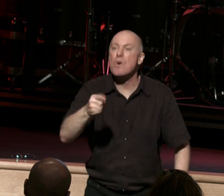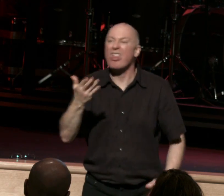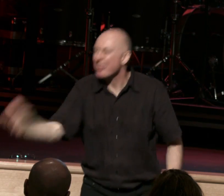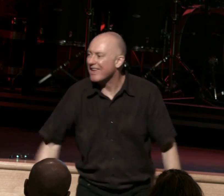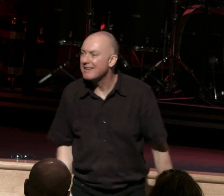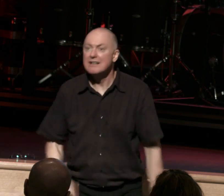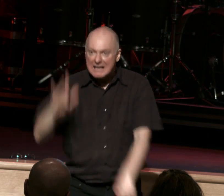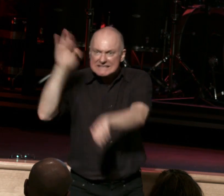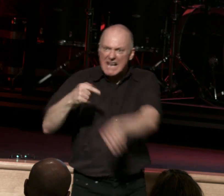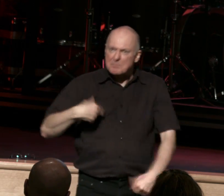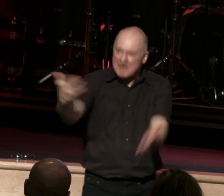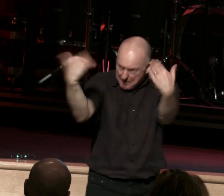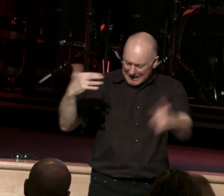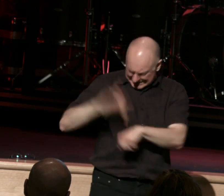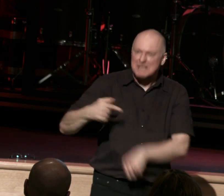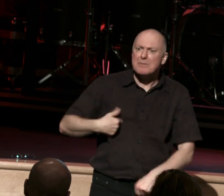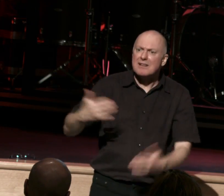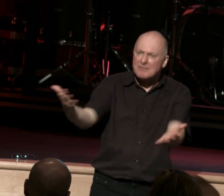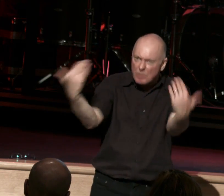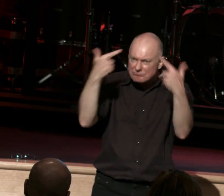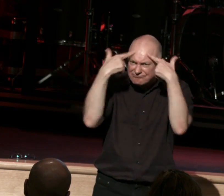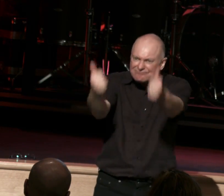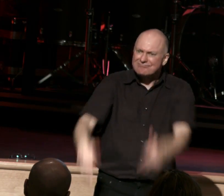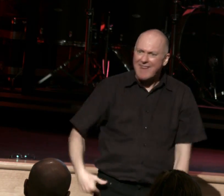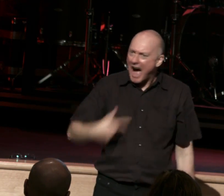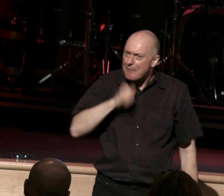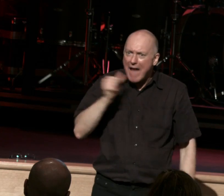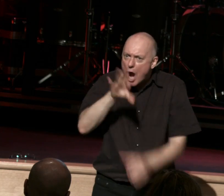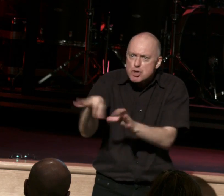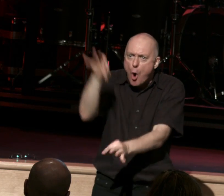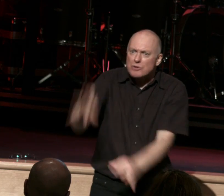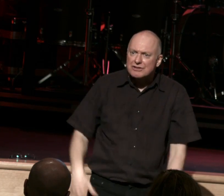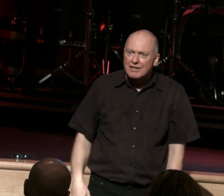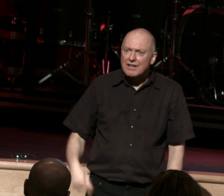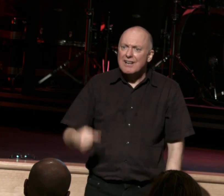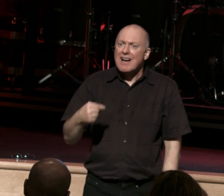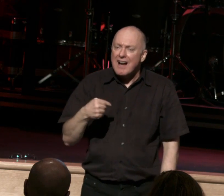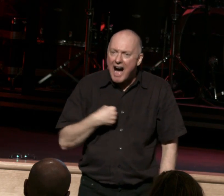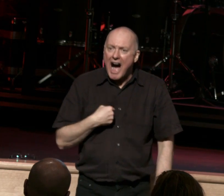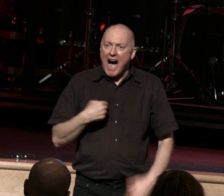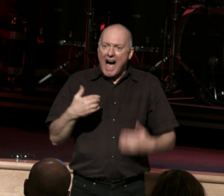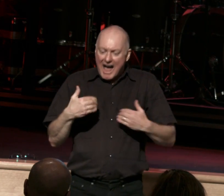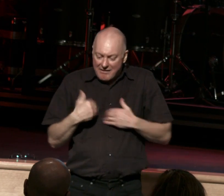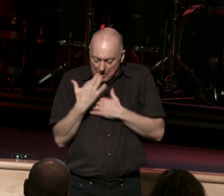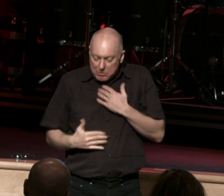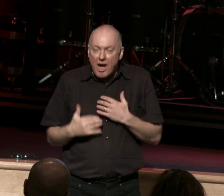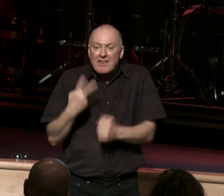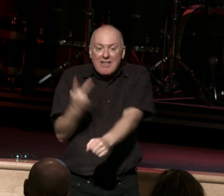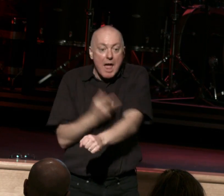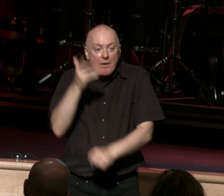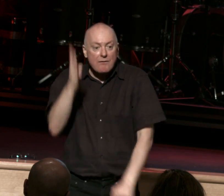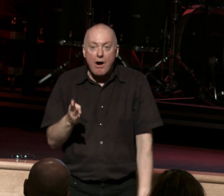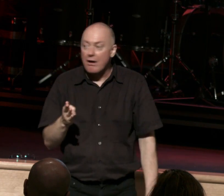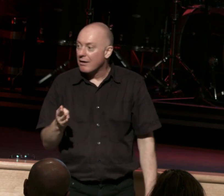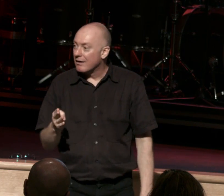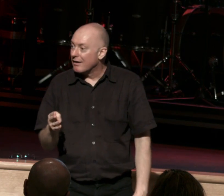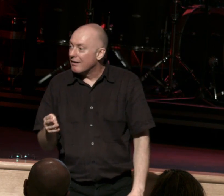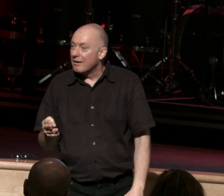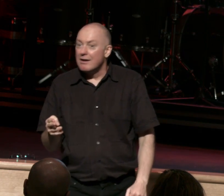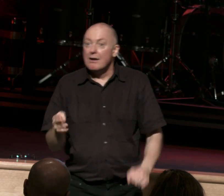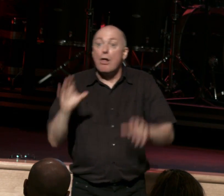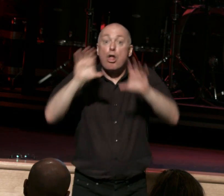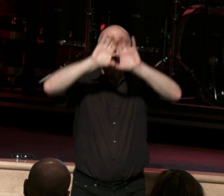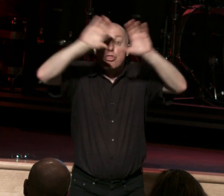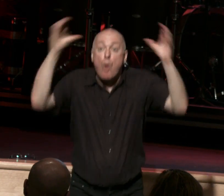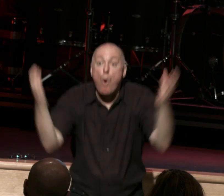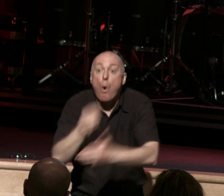I am the real thing. Touch me, Thomas. Go ahead and find out I'm not a ghost. I carry the blood of the Lamb of God, and I